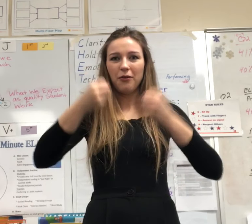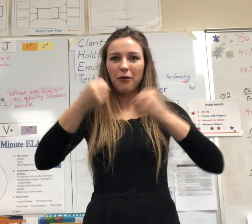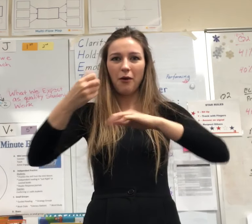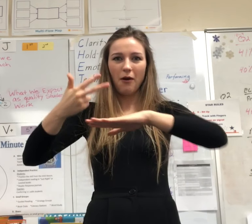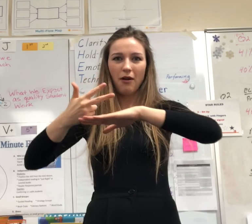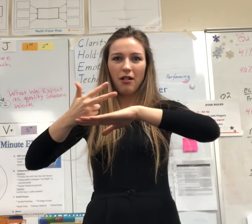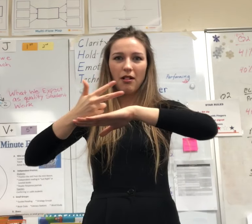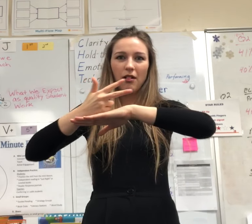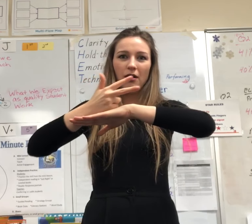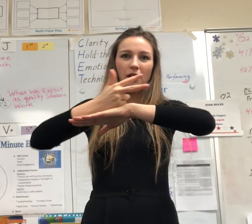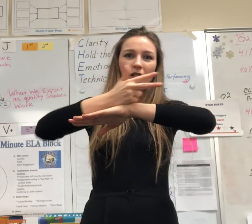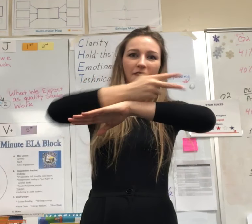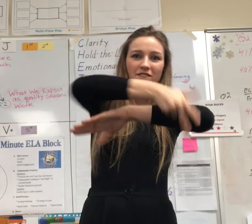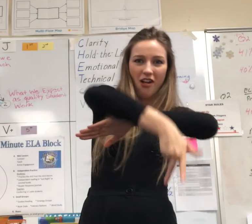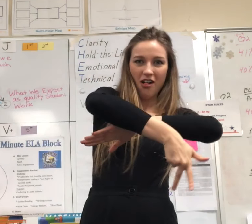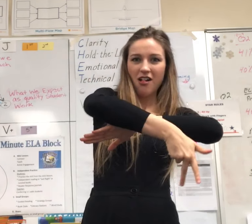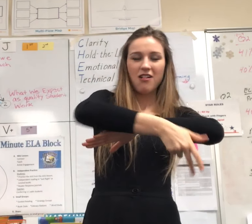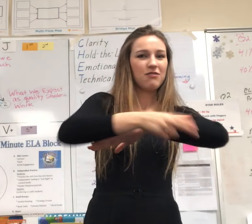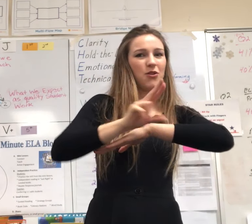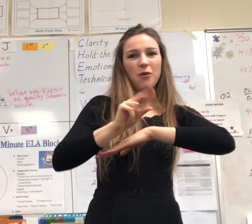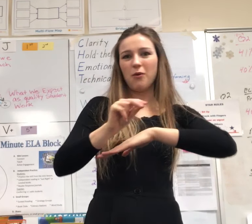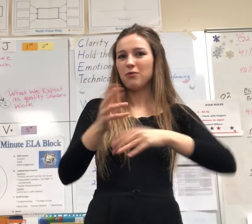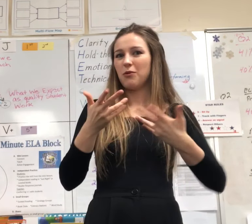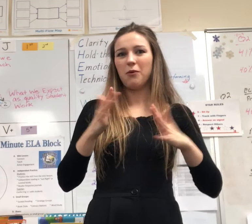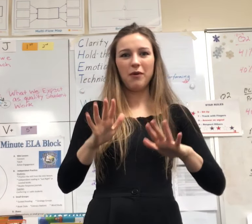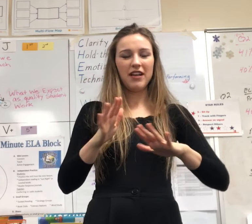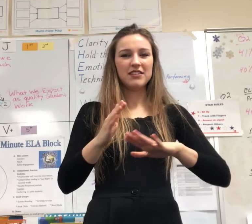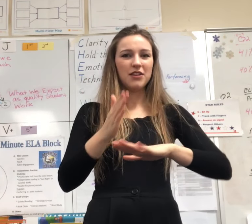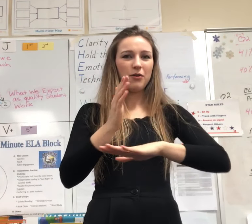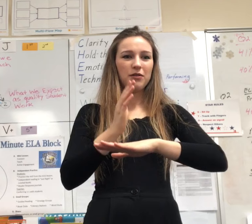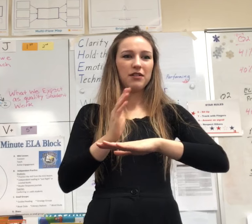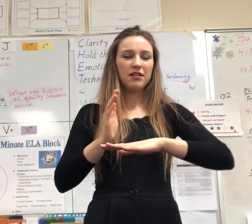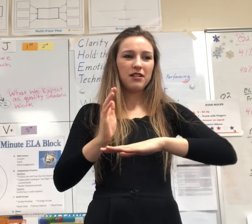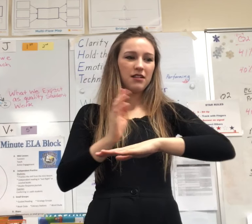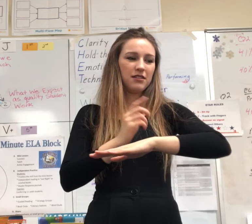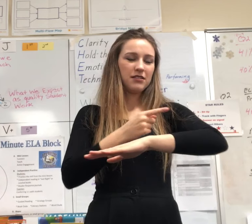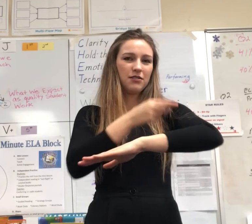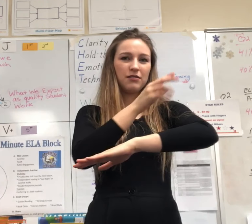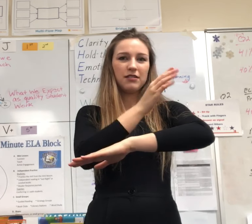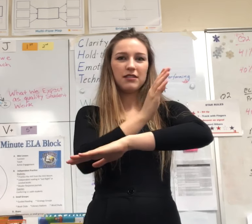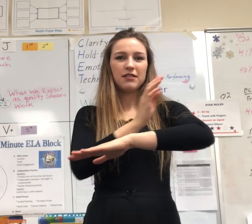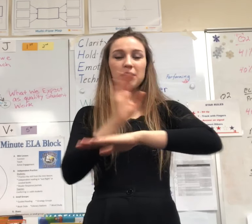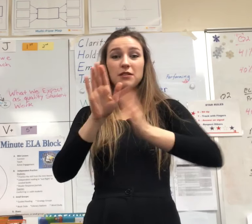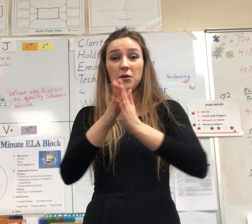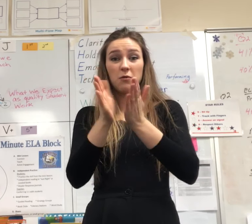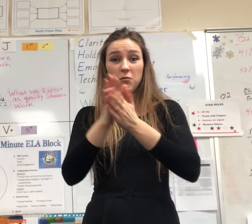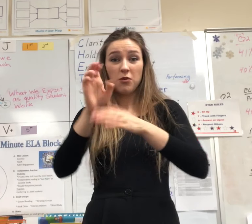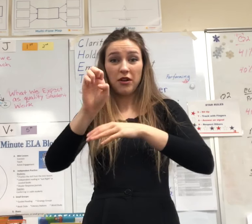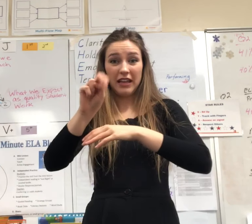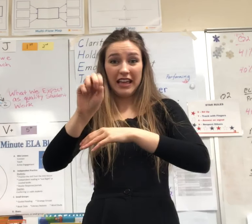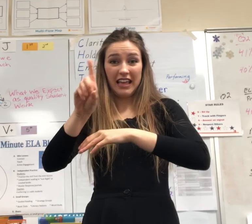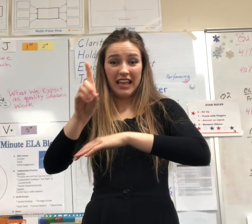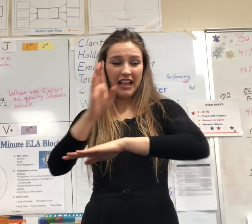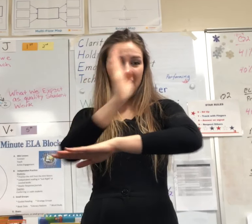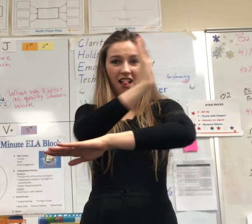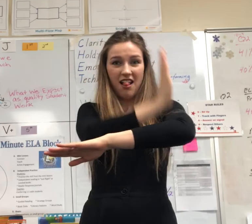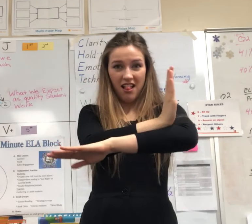bookcase. Now, I also want you to think about as we're doing this, you're going to